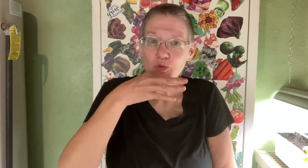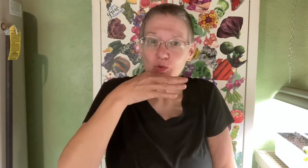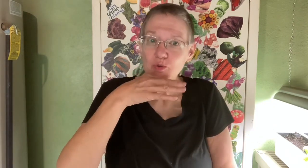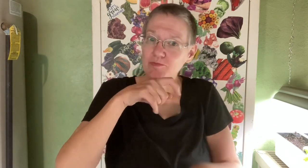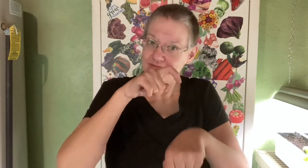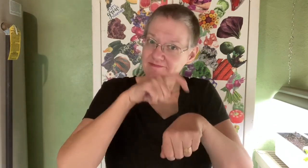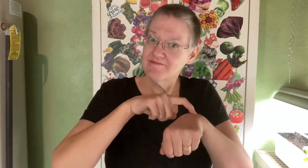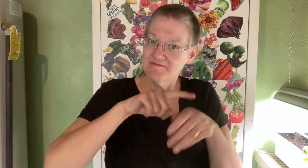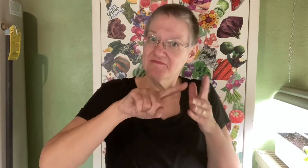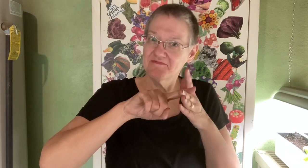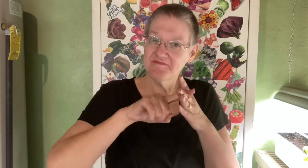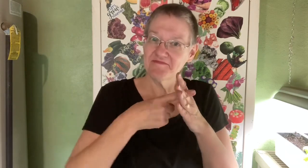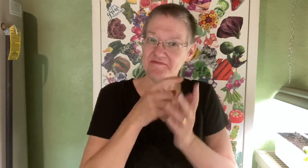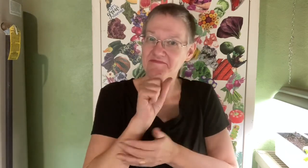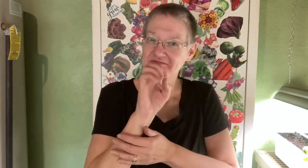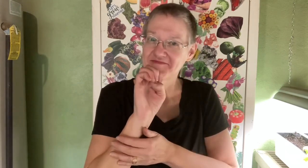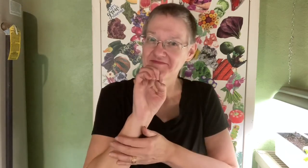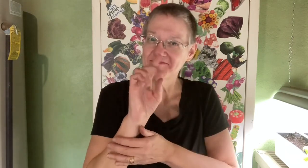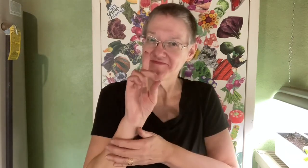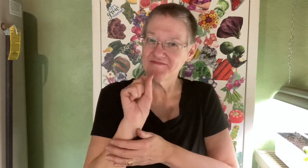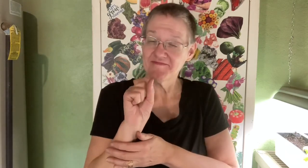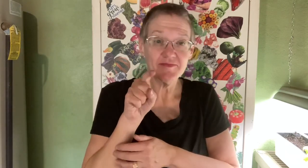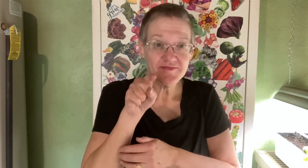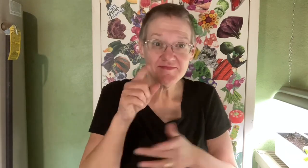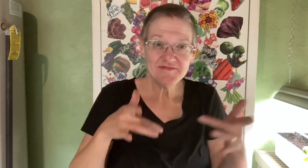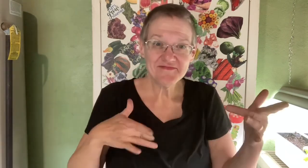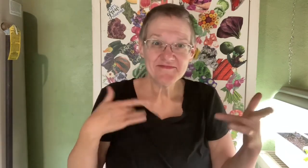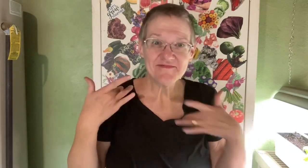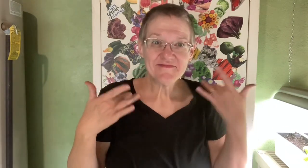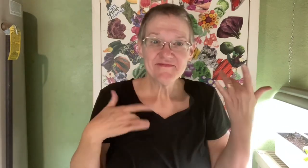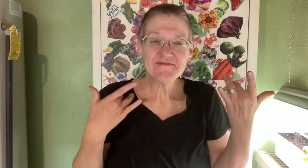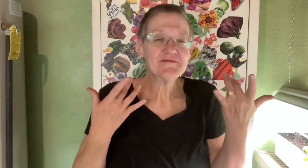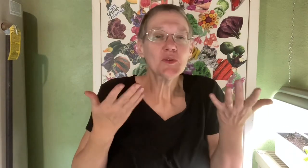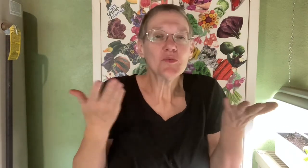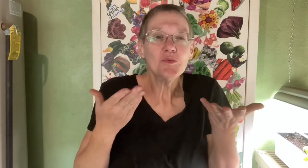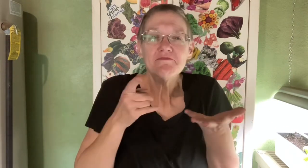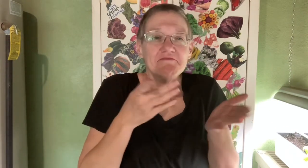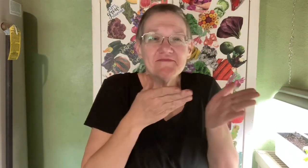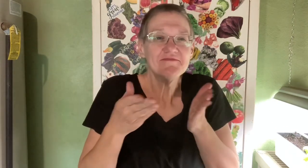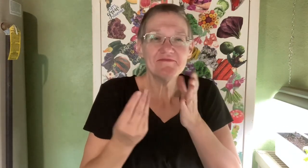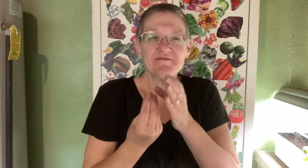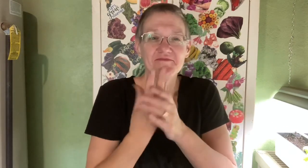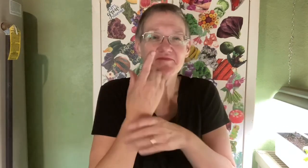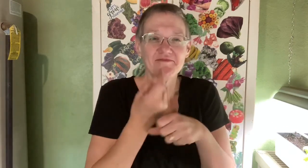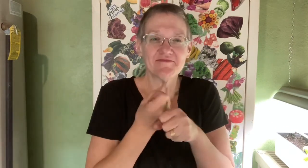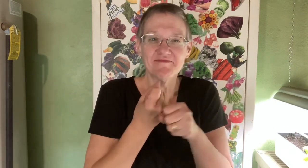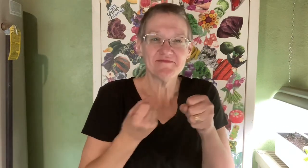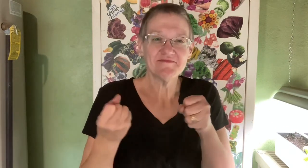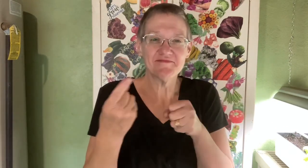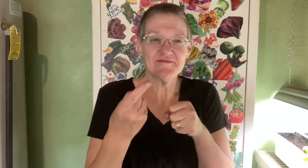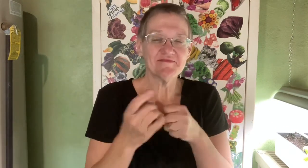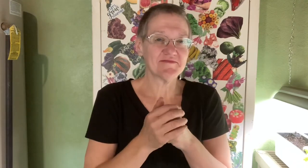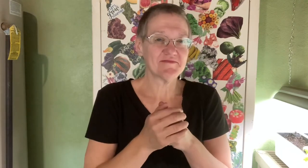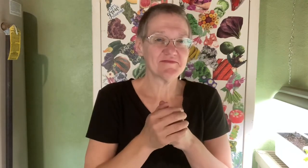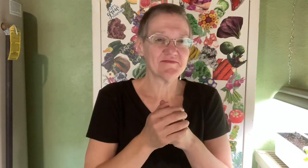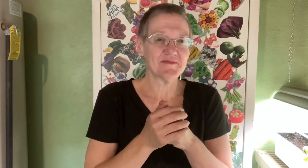in the basement. Now soon it's going to be time to start seeds. Are you excited? What are you planning to